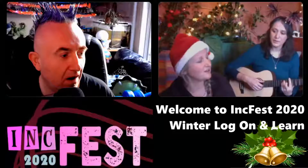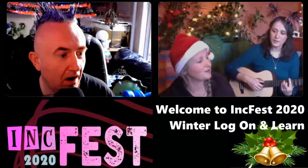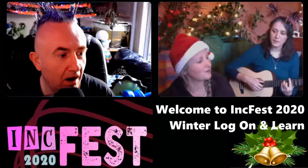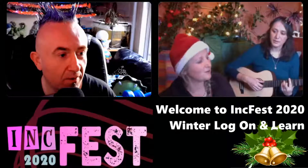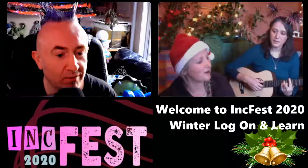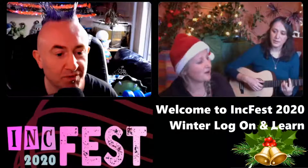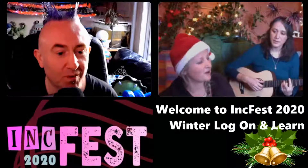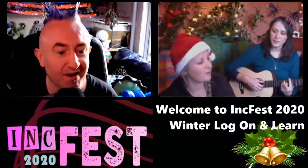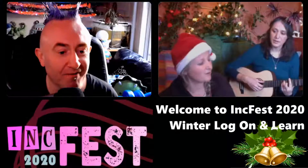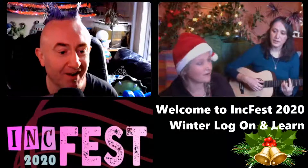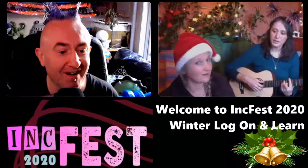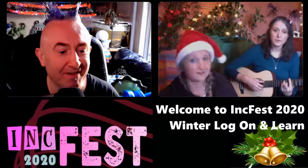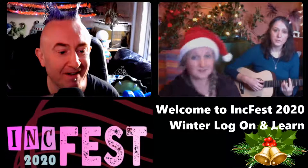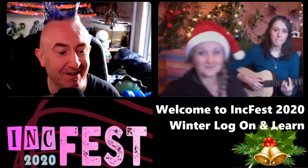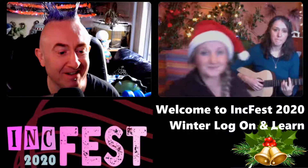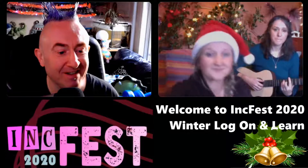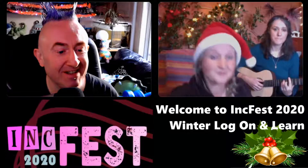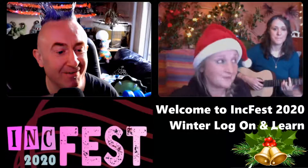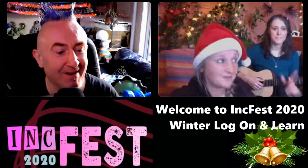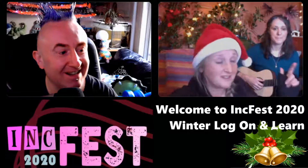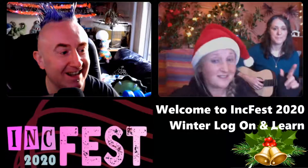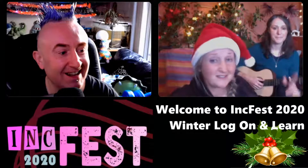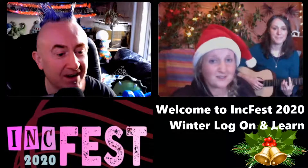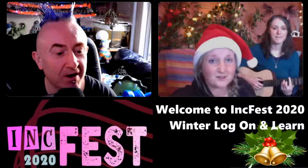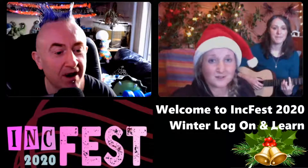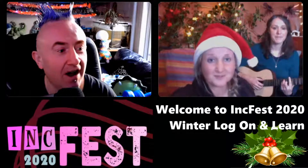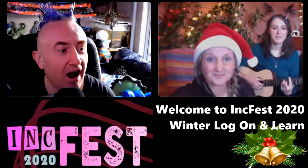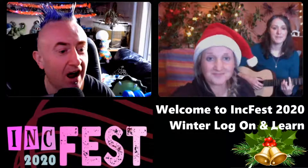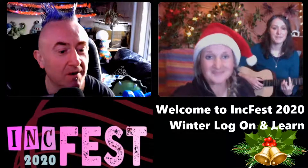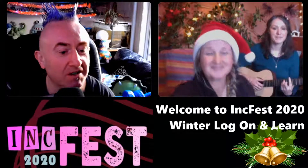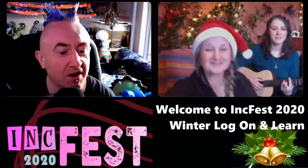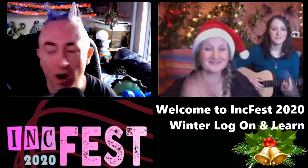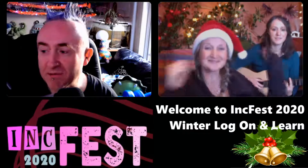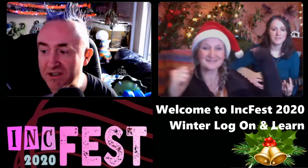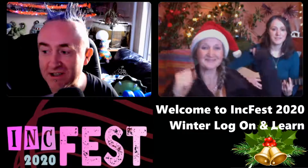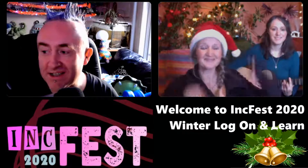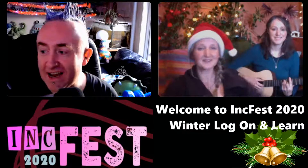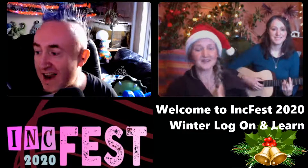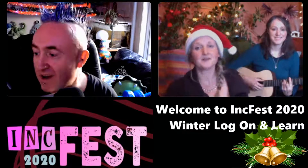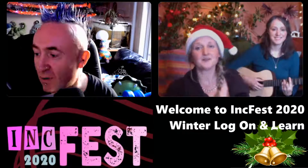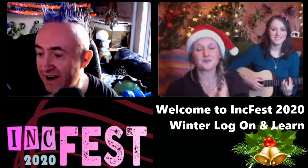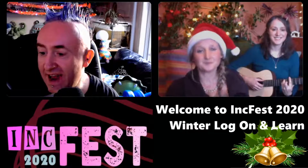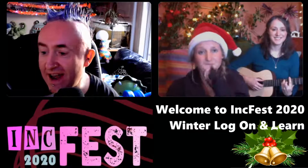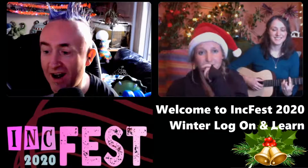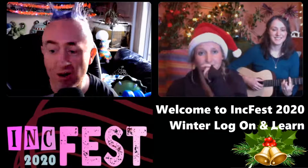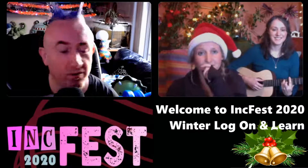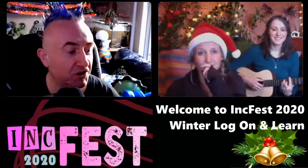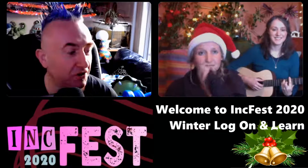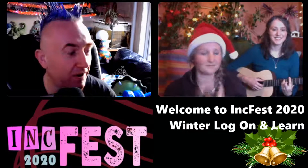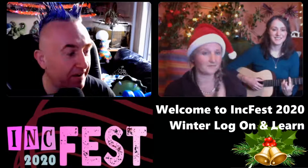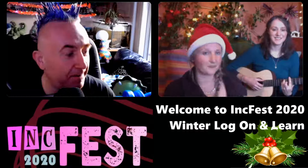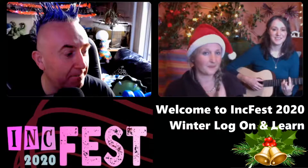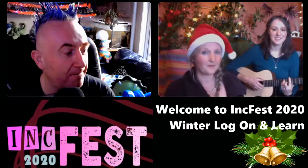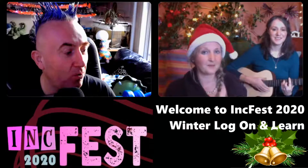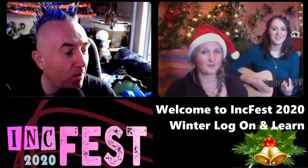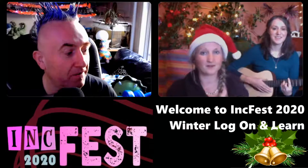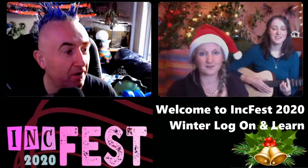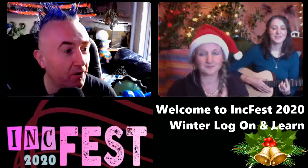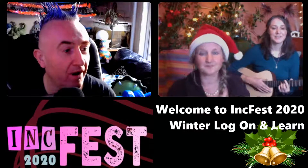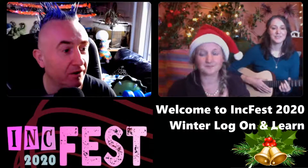Oh, that was wonderful. I love that version of it so much. Thank you. So I'm just going to say a quick hello to a couple of people on who are